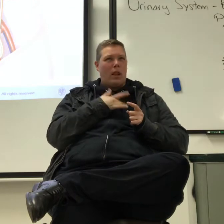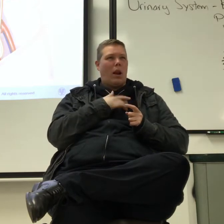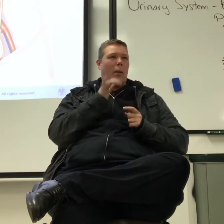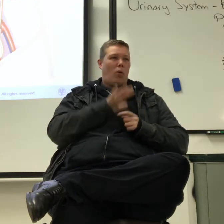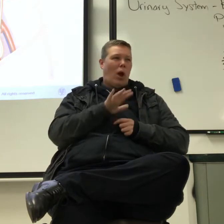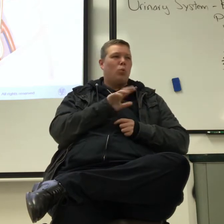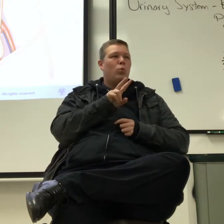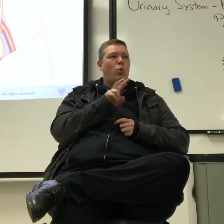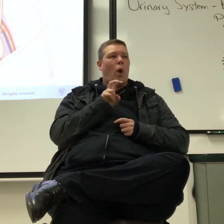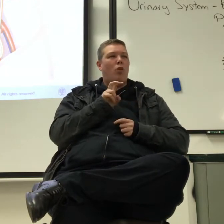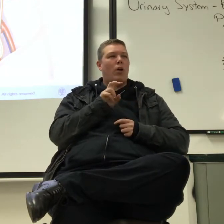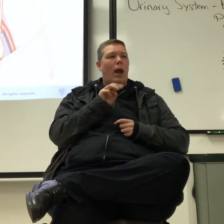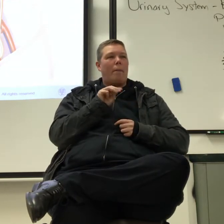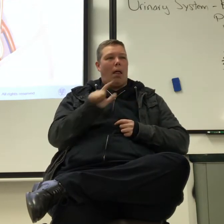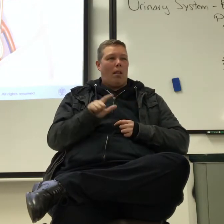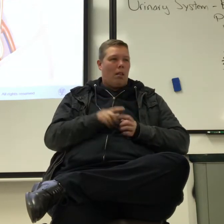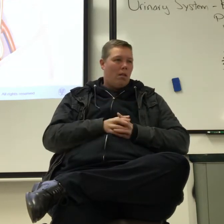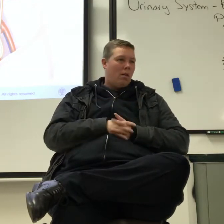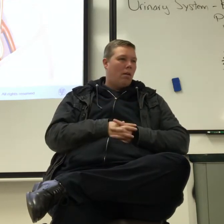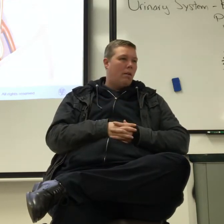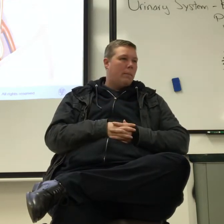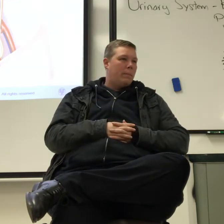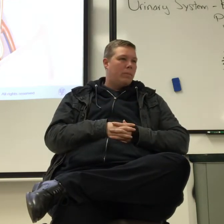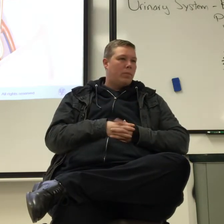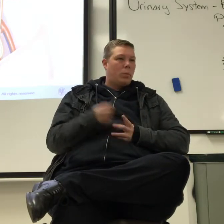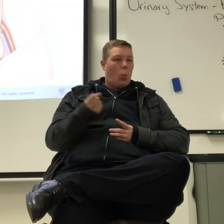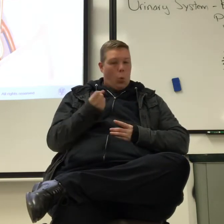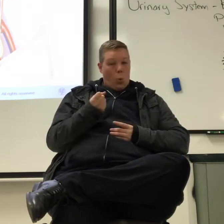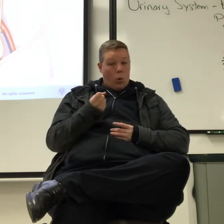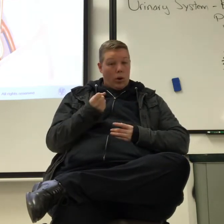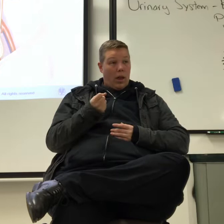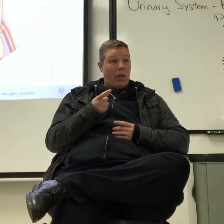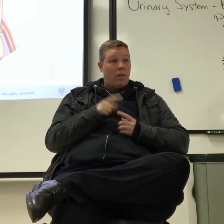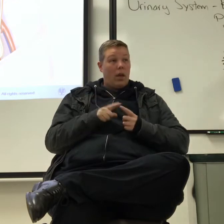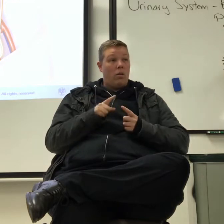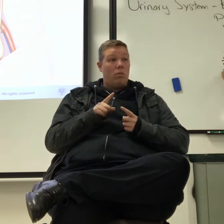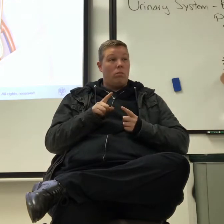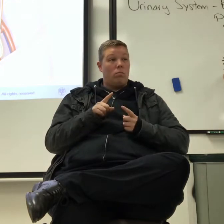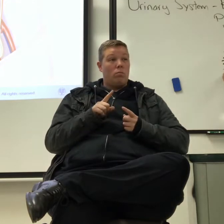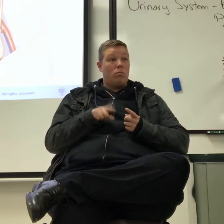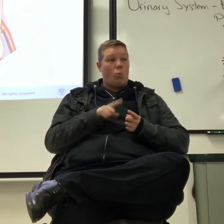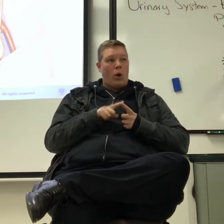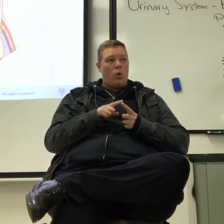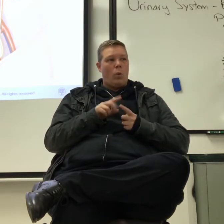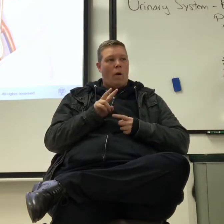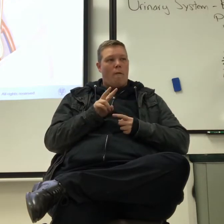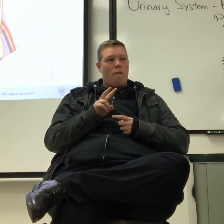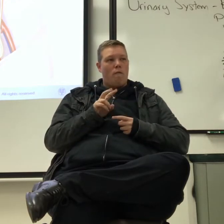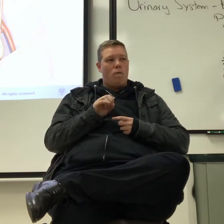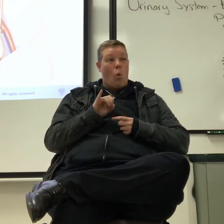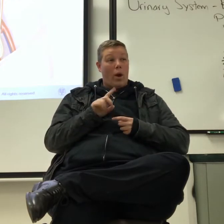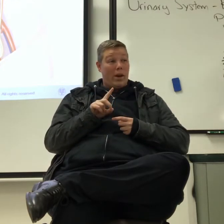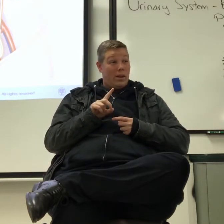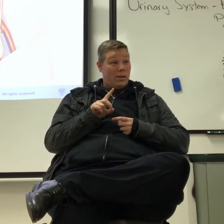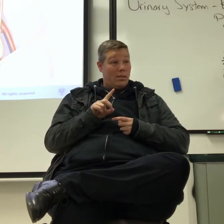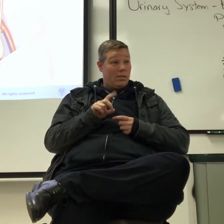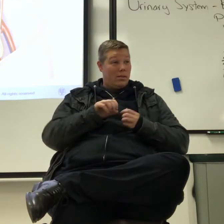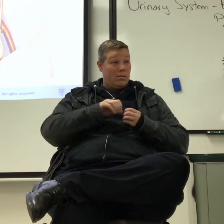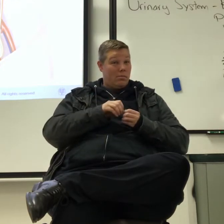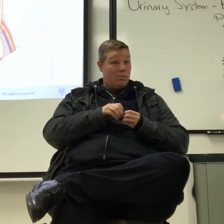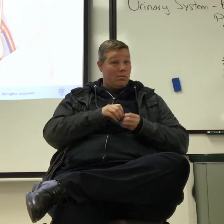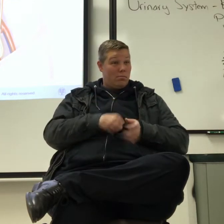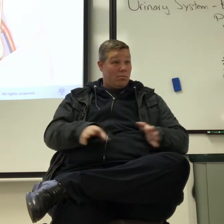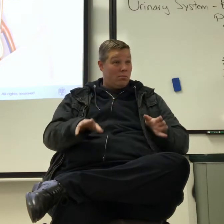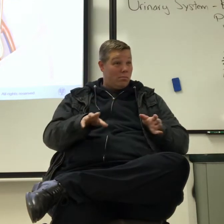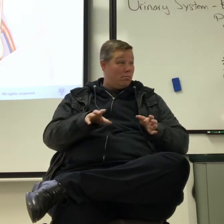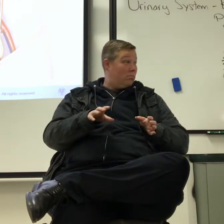mLs. Well, anyways, you hold urine, and when you void your bladder, number 4, you void, you